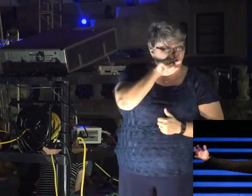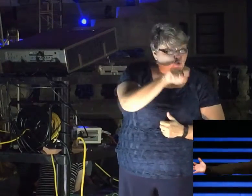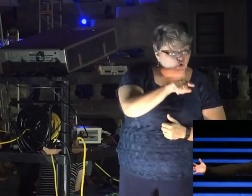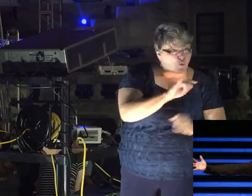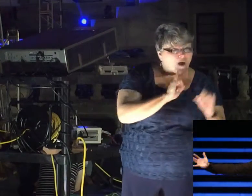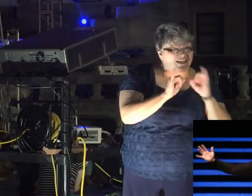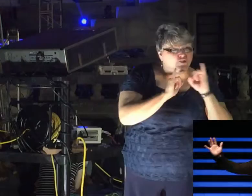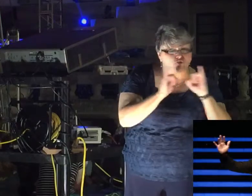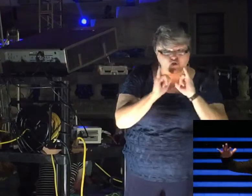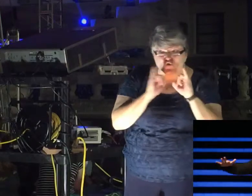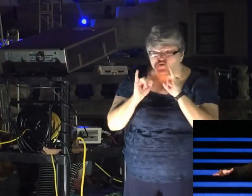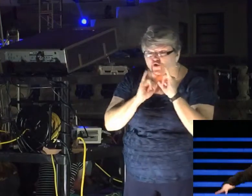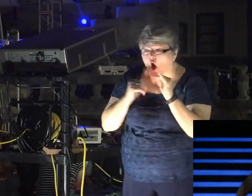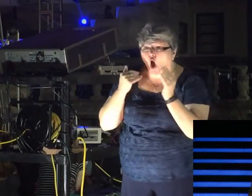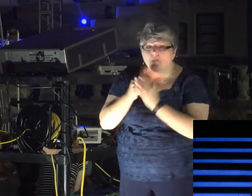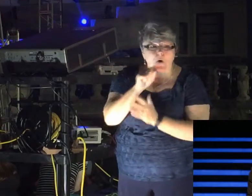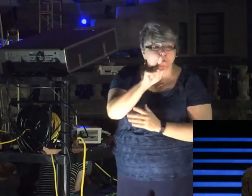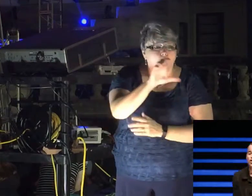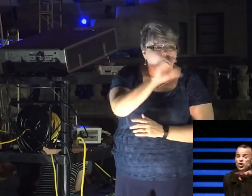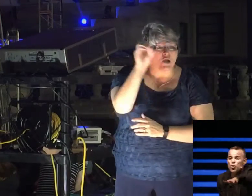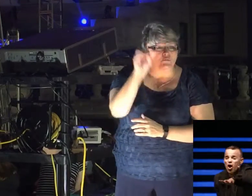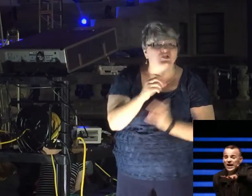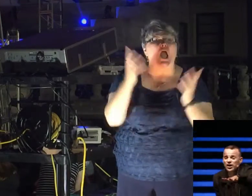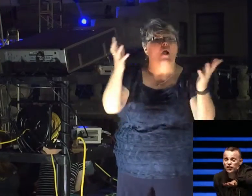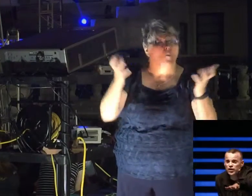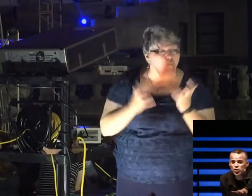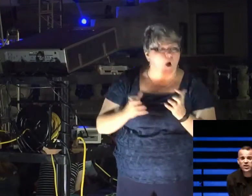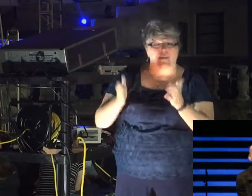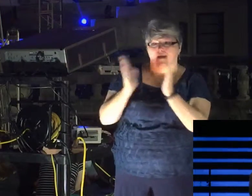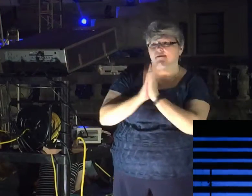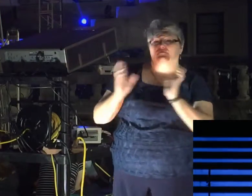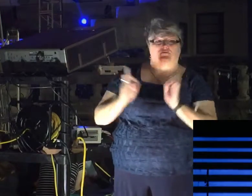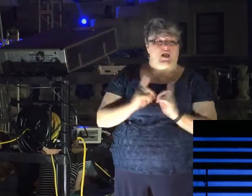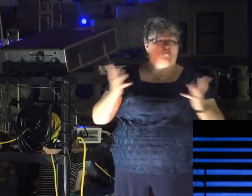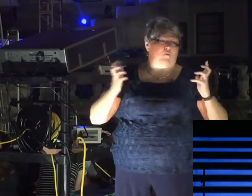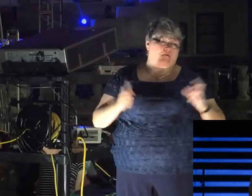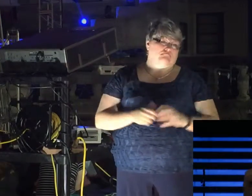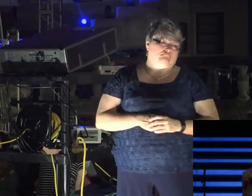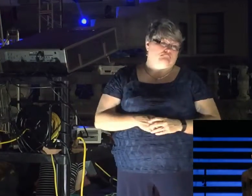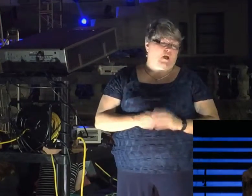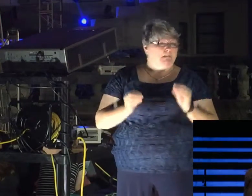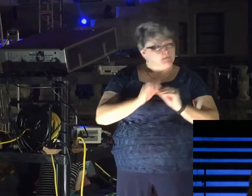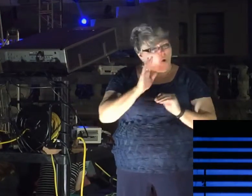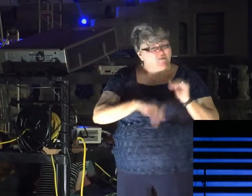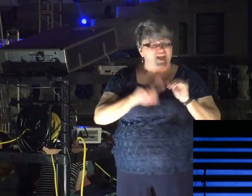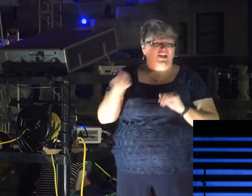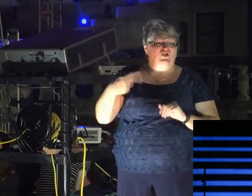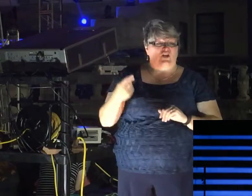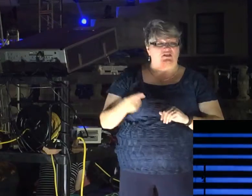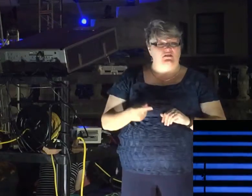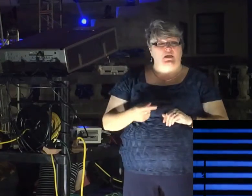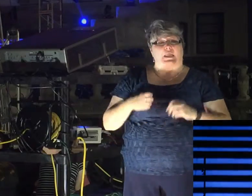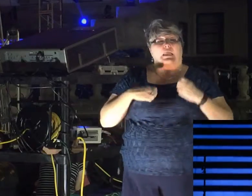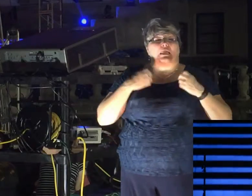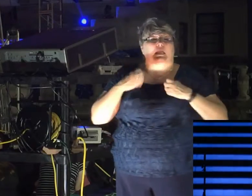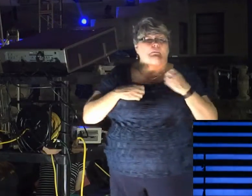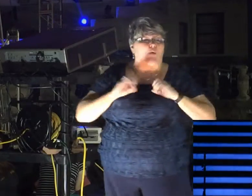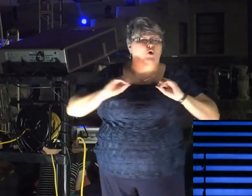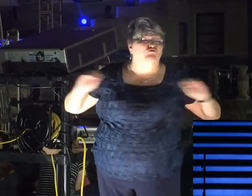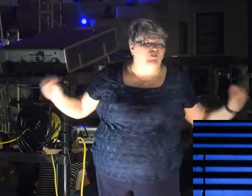thing. When you are interviewed, almost 100% of you want that. More than just